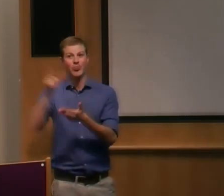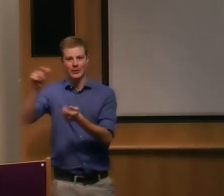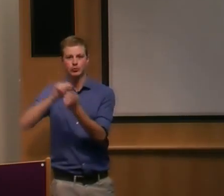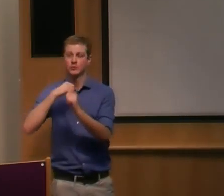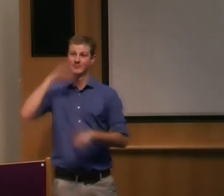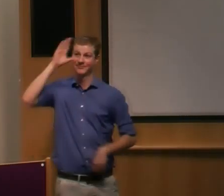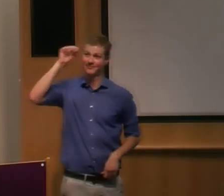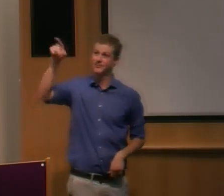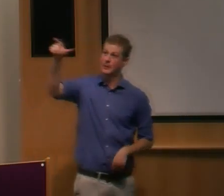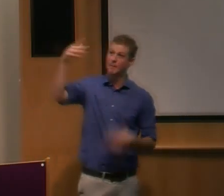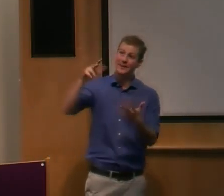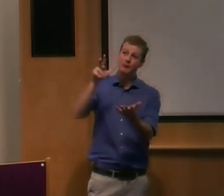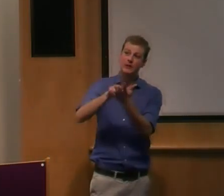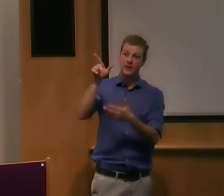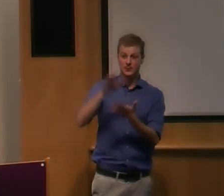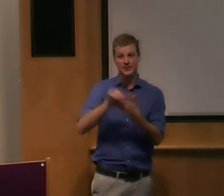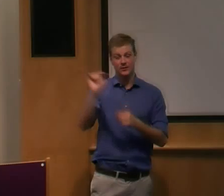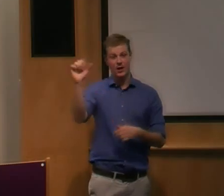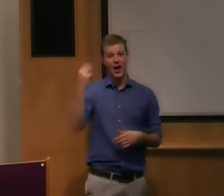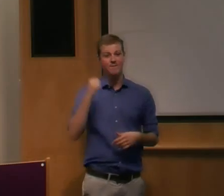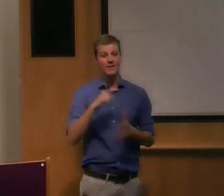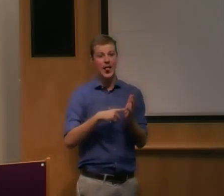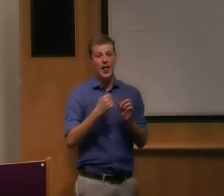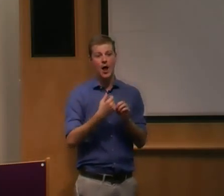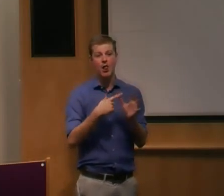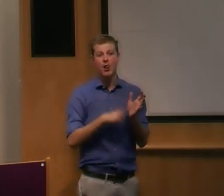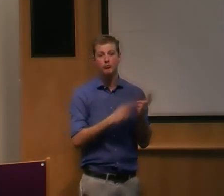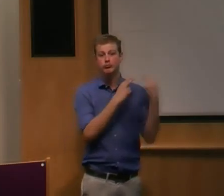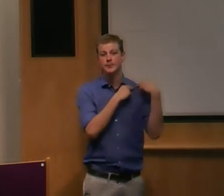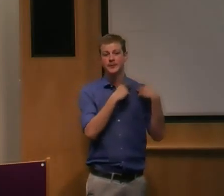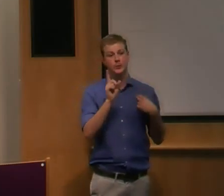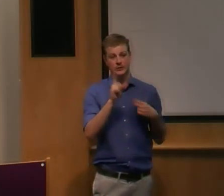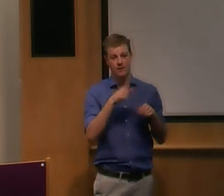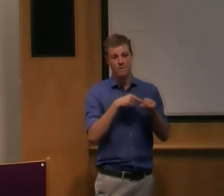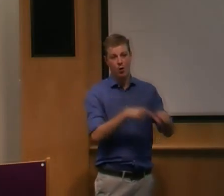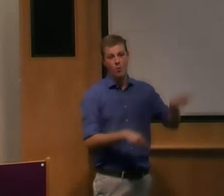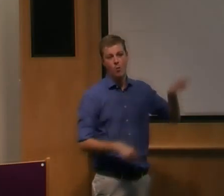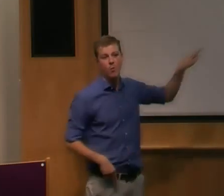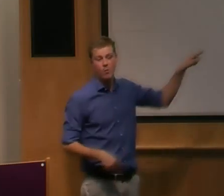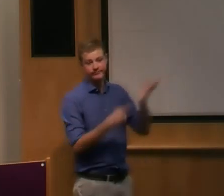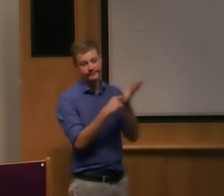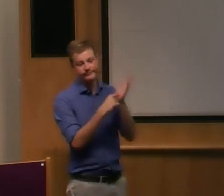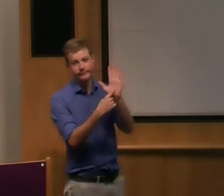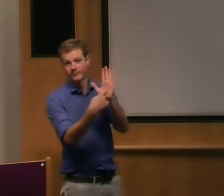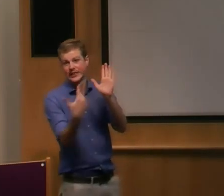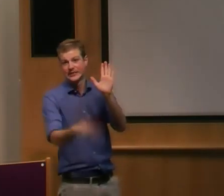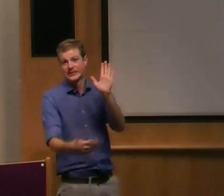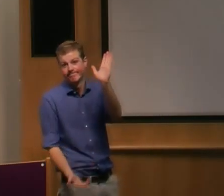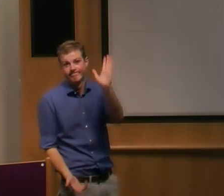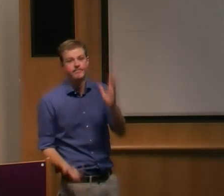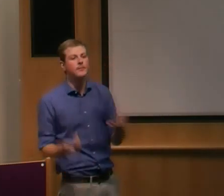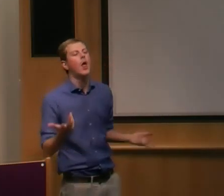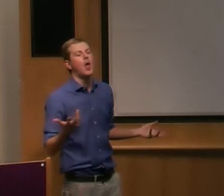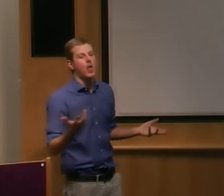yet, but we've got to make central government do this because they've got a legal responsibility to follow